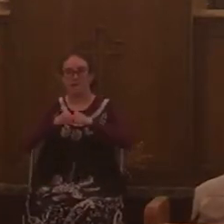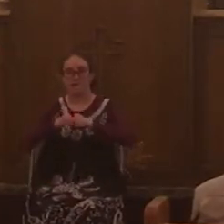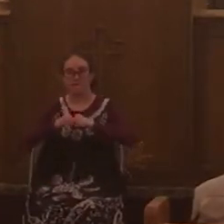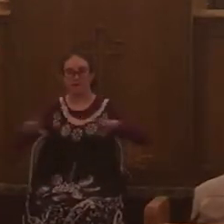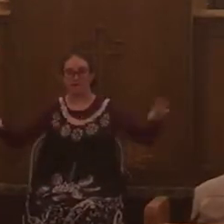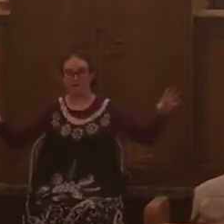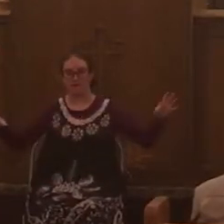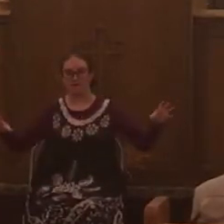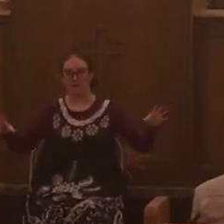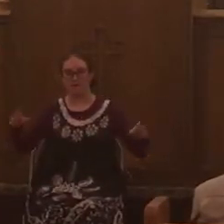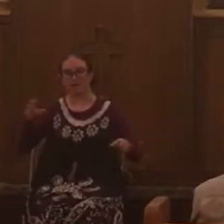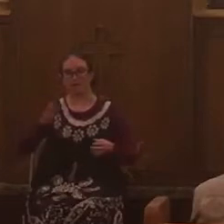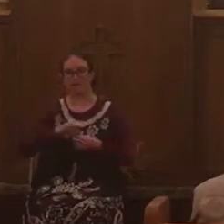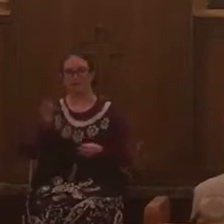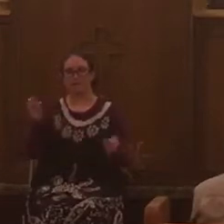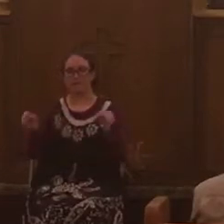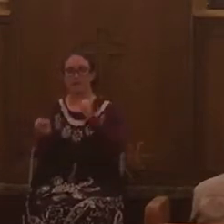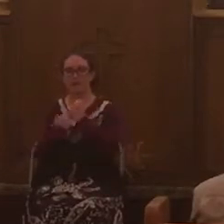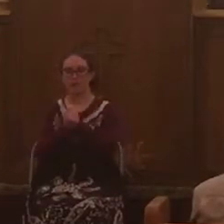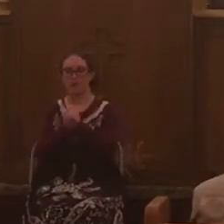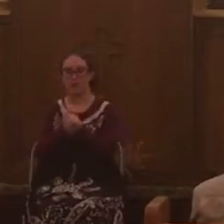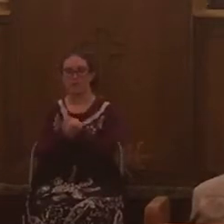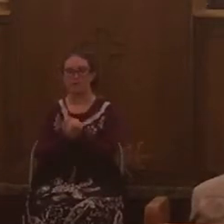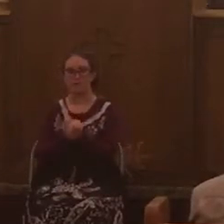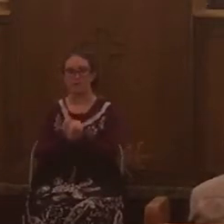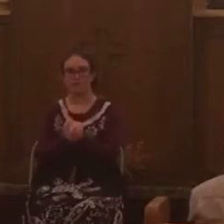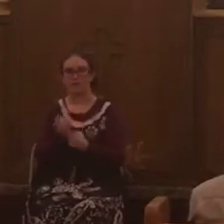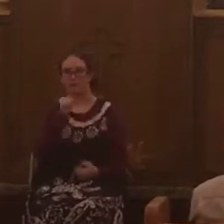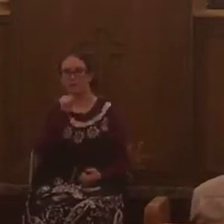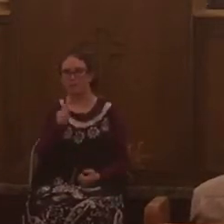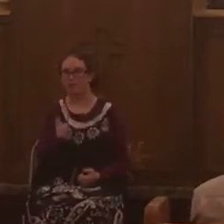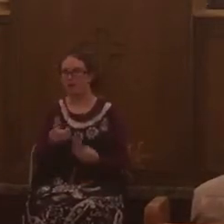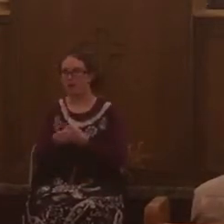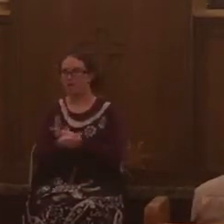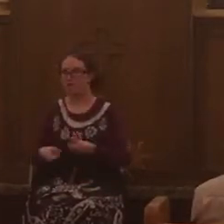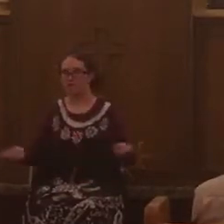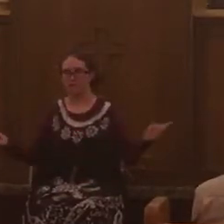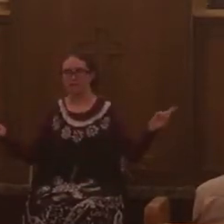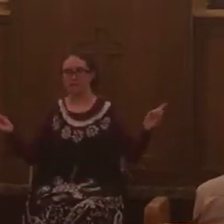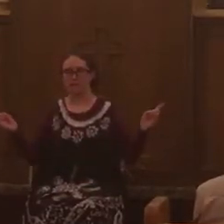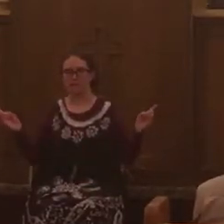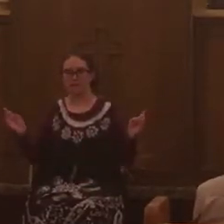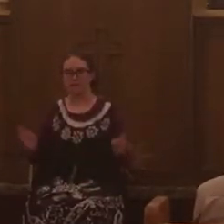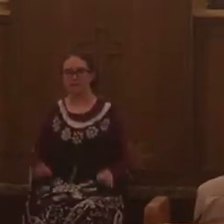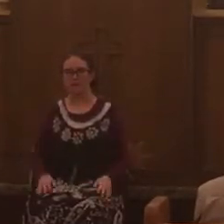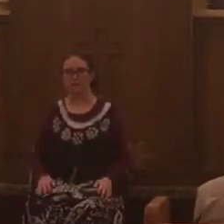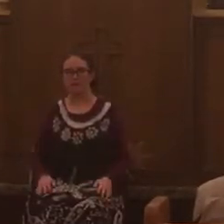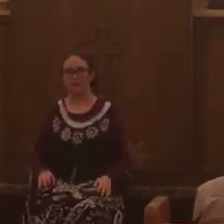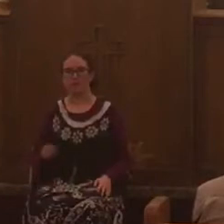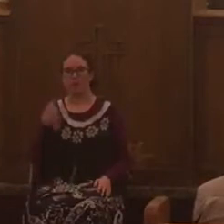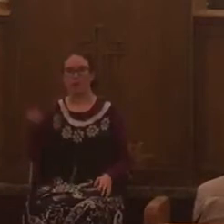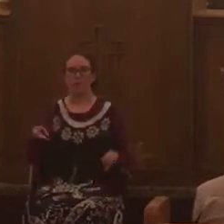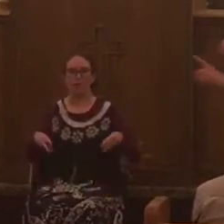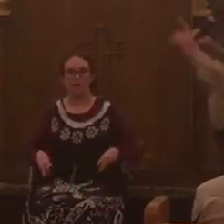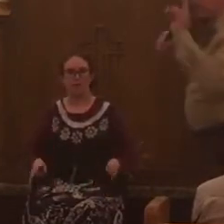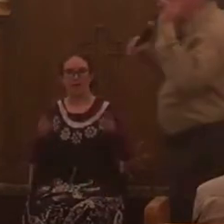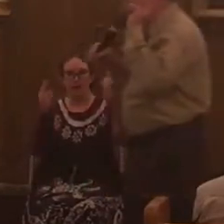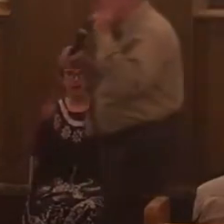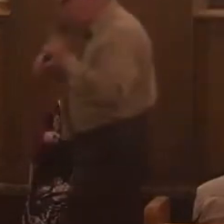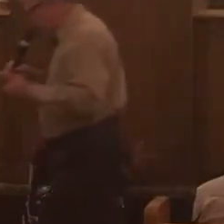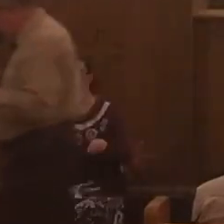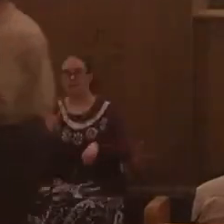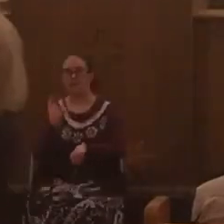Yes. Brother Andrew was talking about last night, about compelling people to come in here. Amen. We've got to get to that place. But can I tell